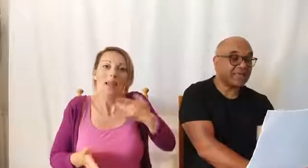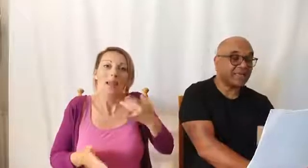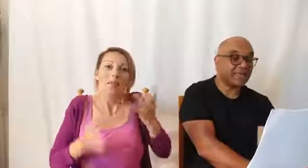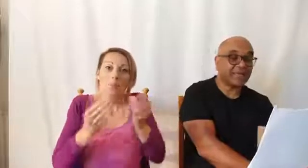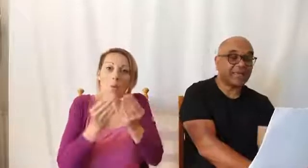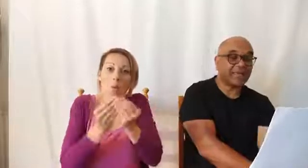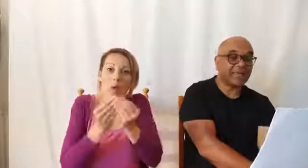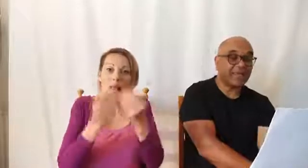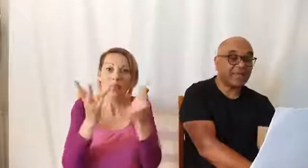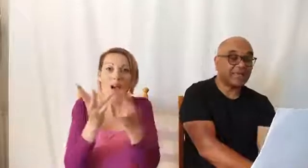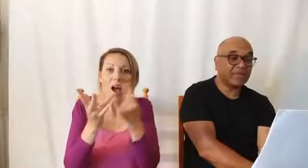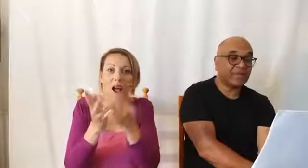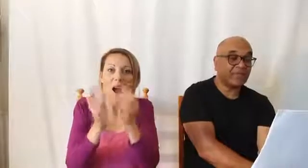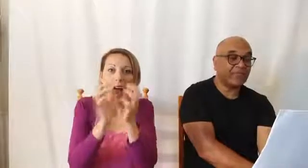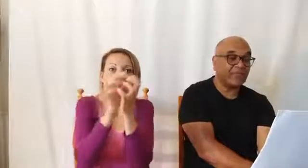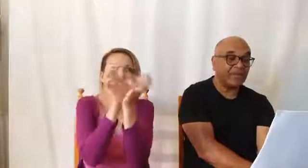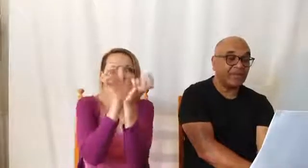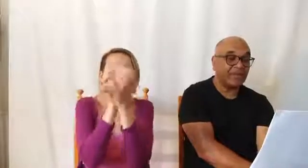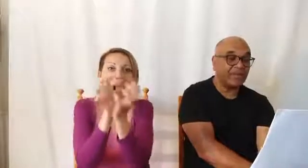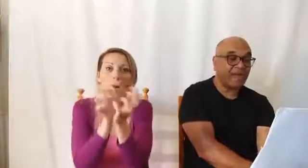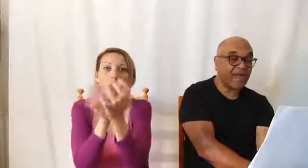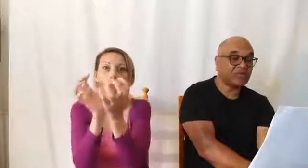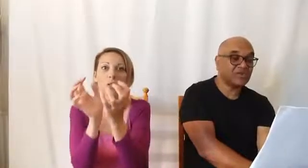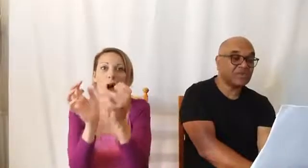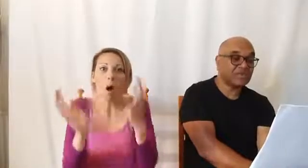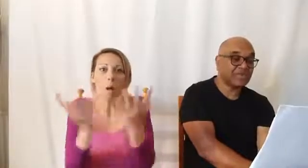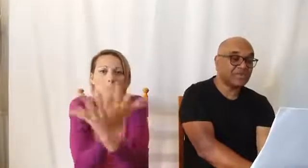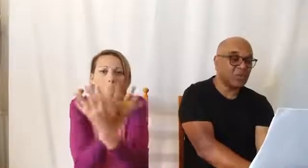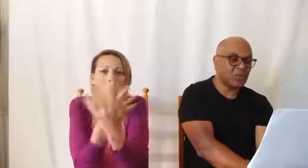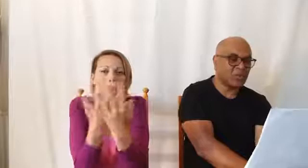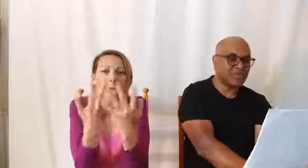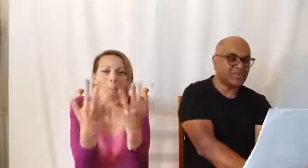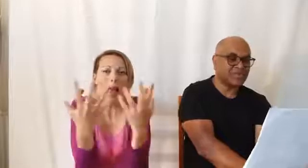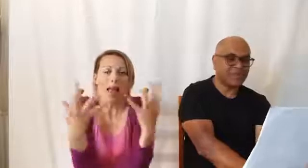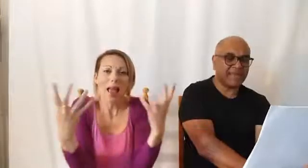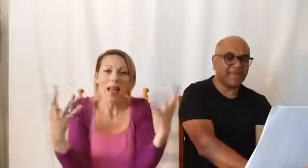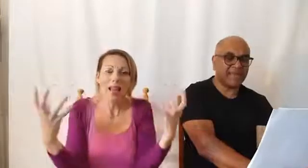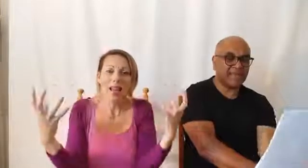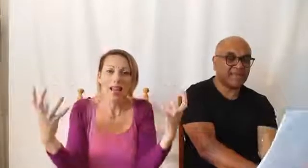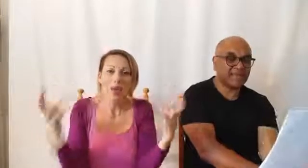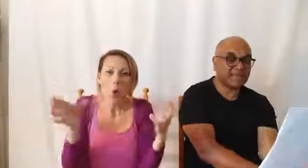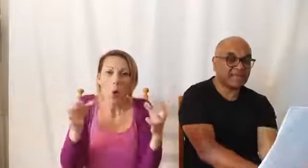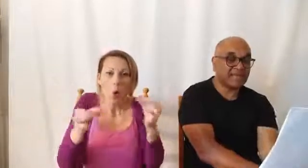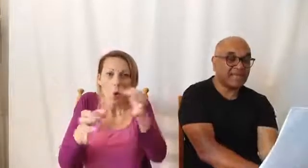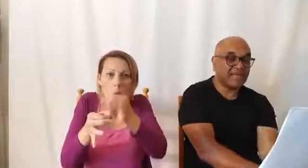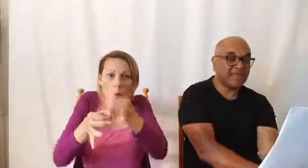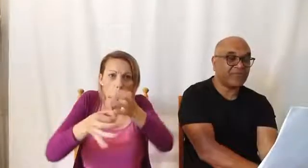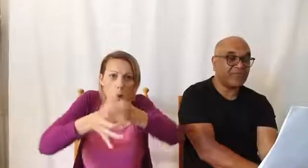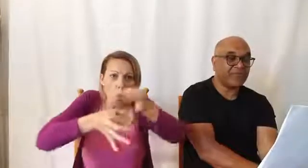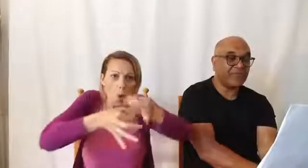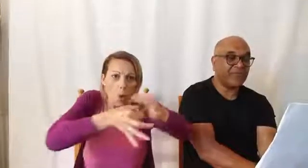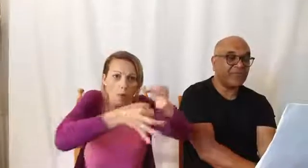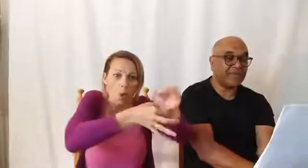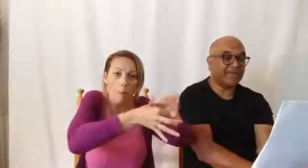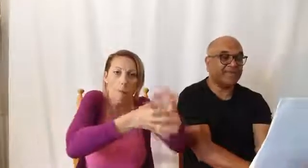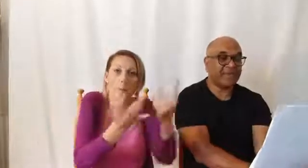and can be found in their hundreds, attached to all sorts of amazing creatures and covering many things found under